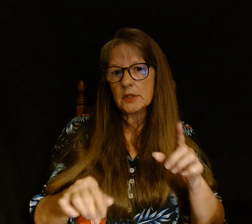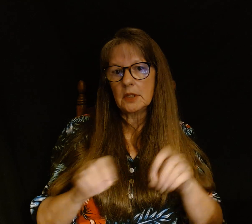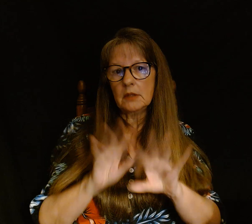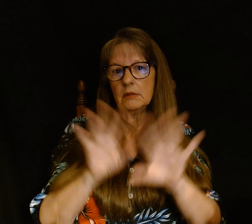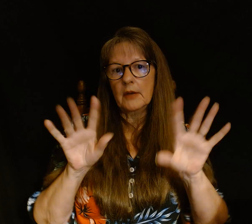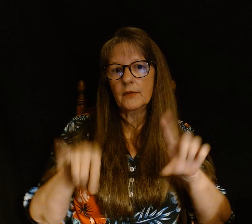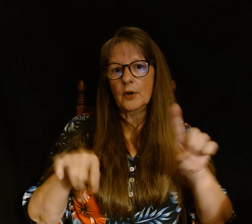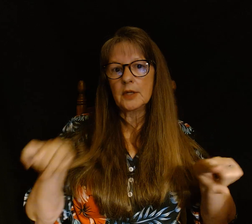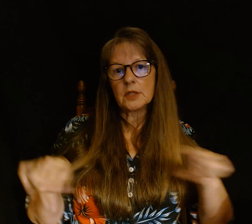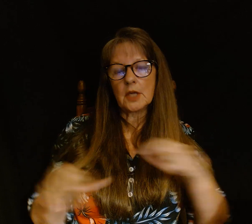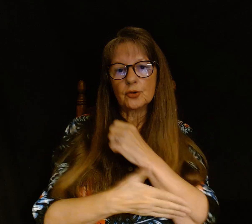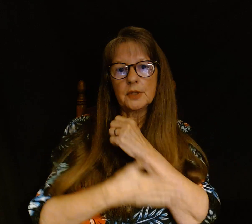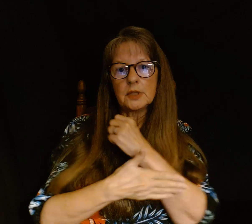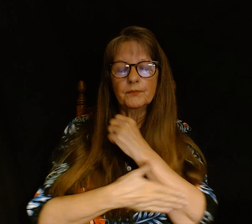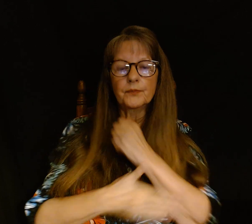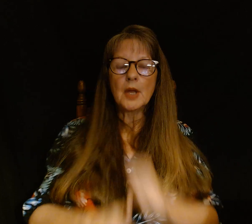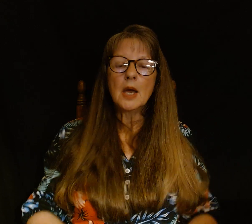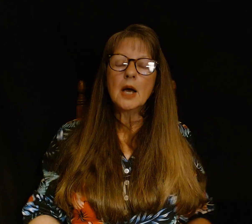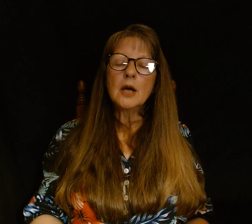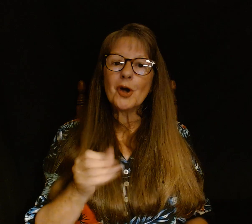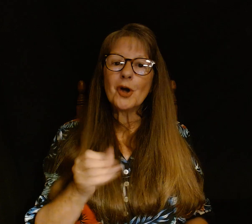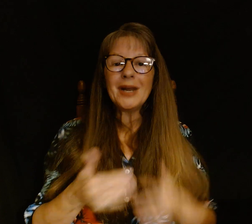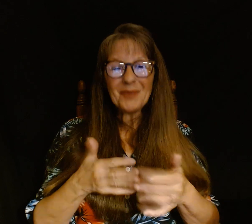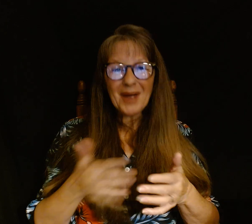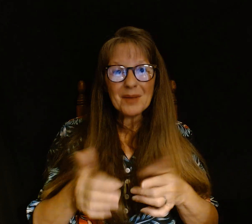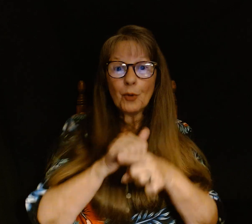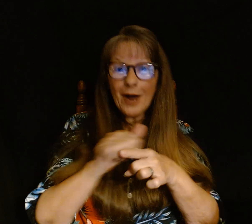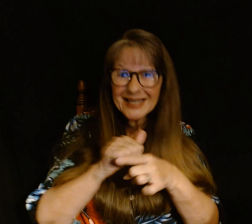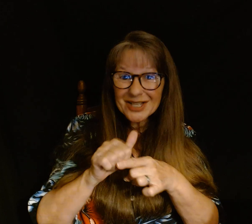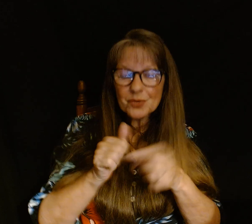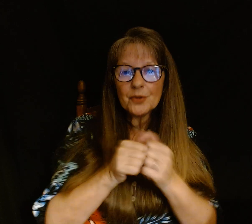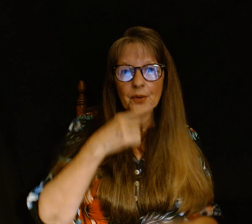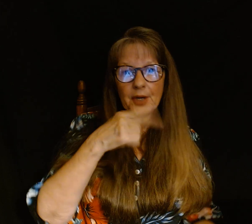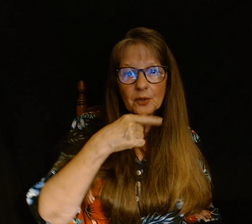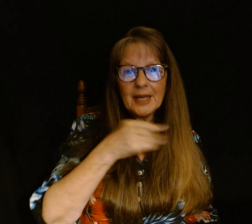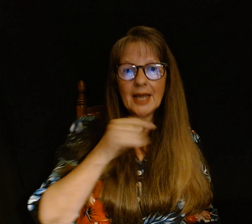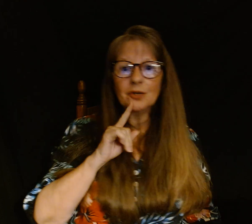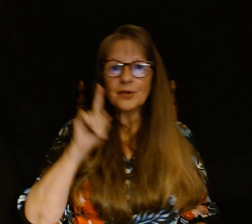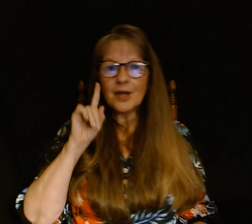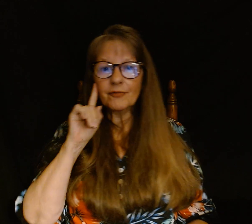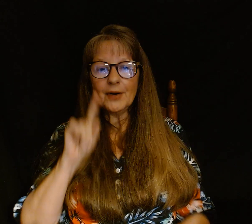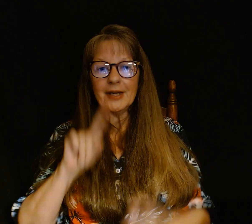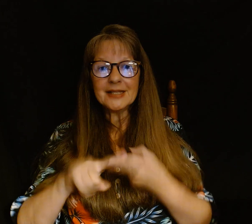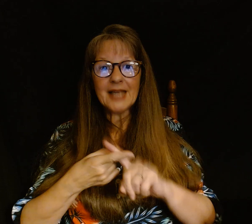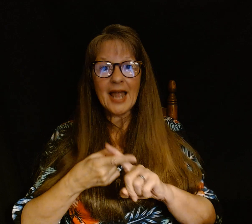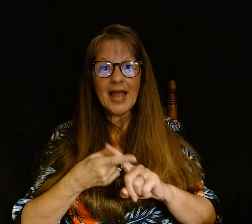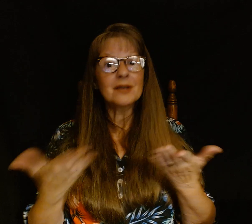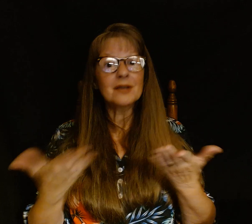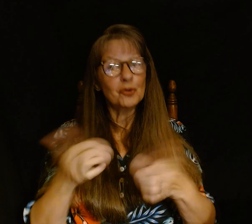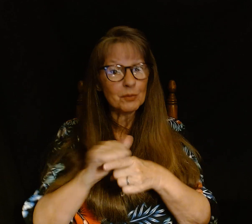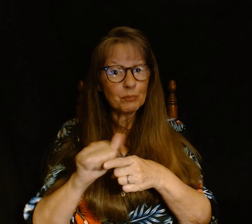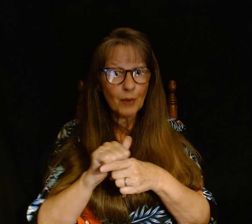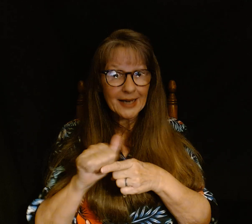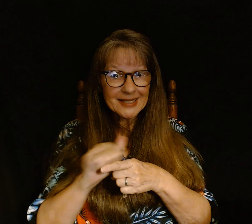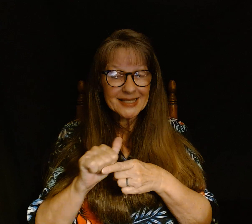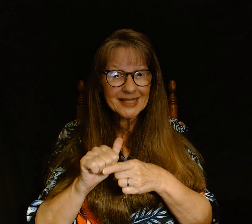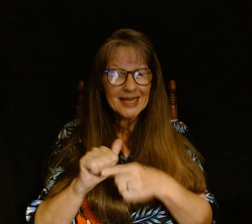obviously in various countries. So anyway, practice with your hearing and your deaf friends, and you can practice in